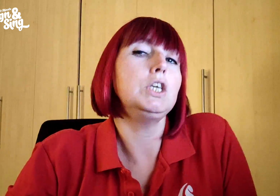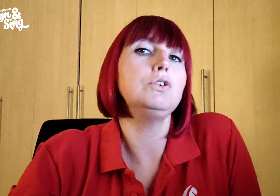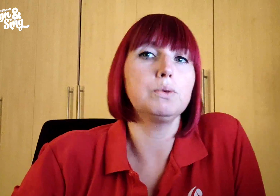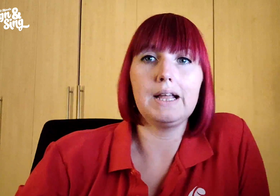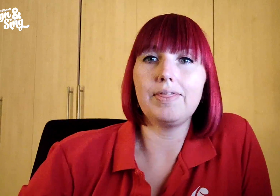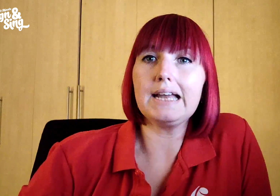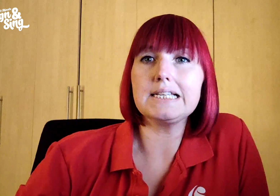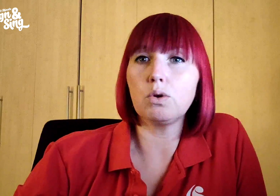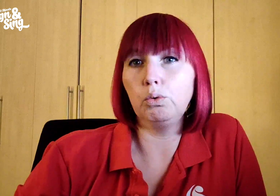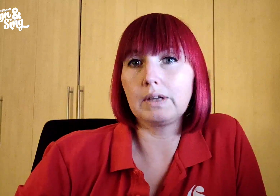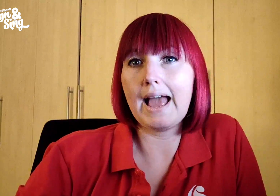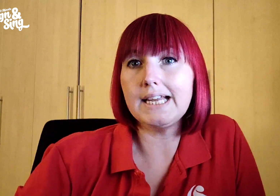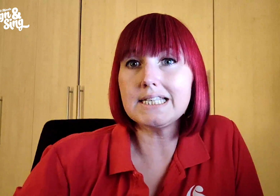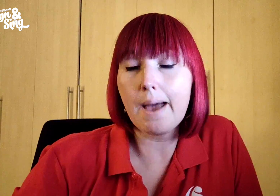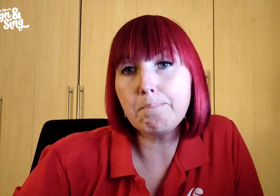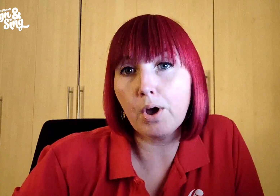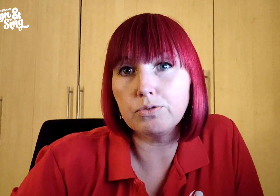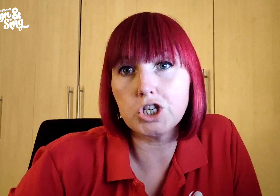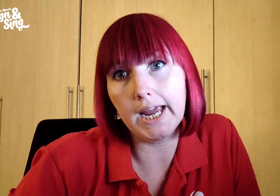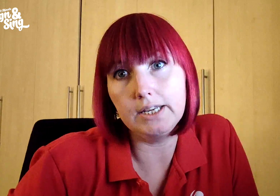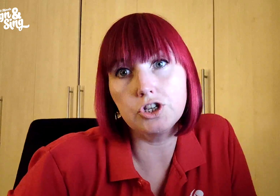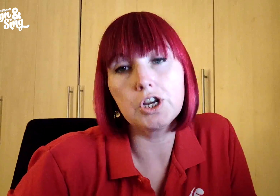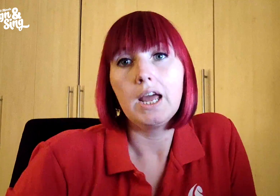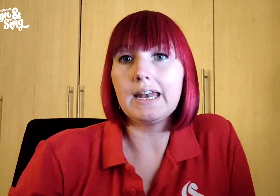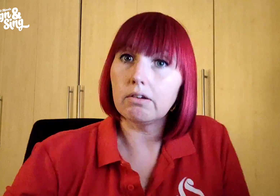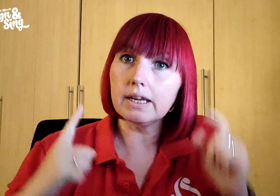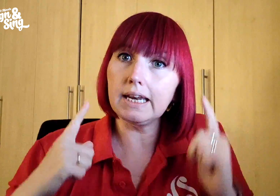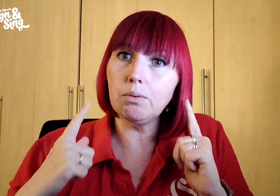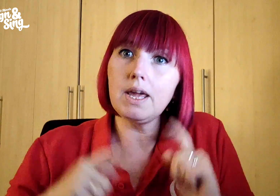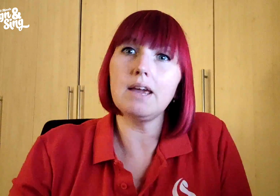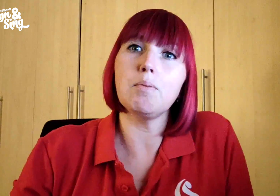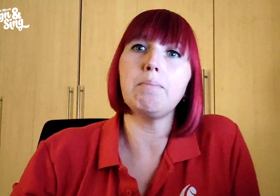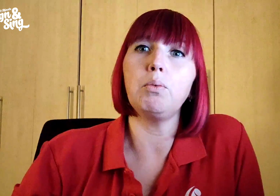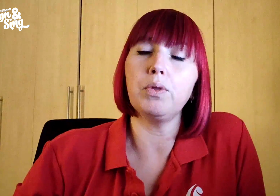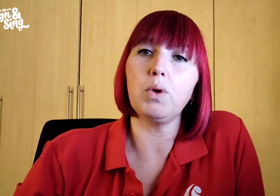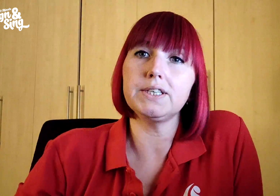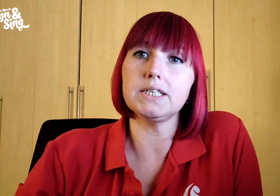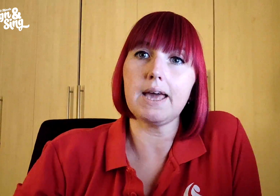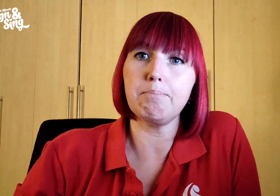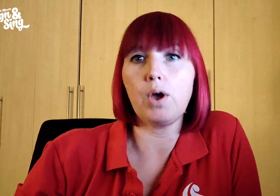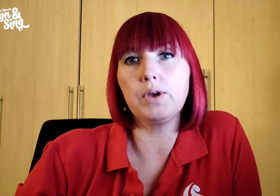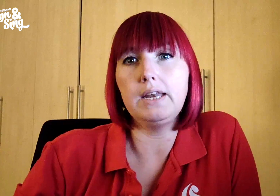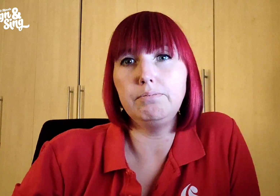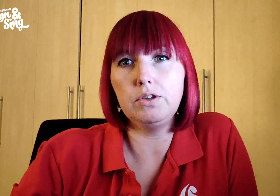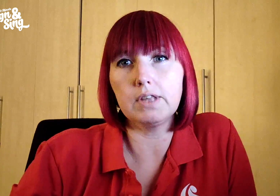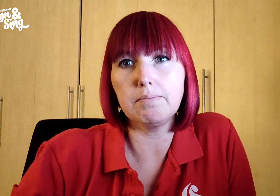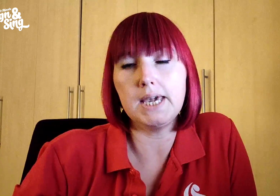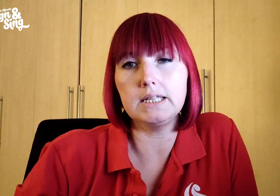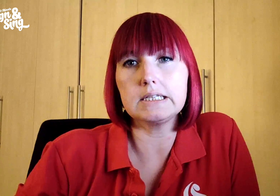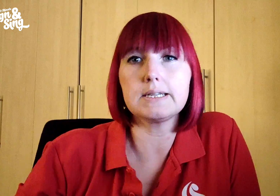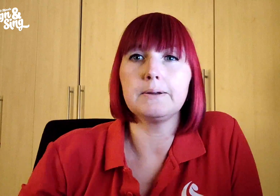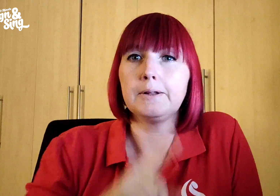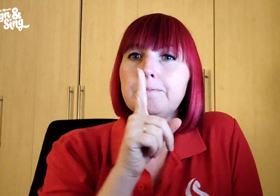quite unusual, and that is called a tempo change. Now, can anyone here remember what the word tempo in